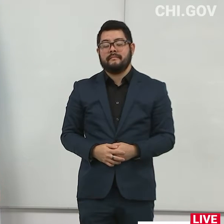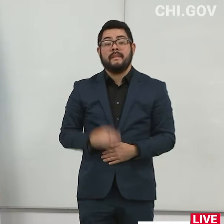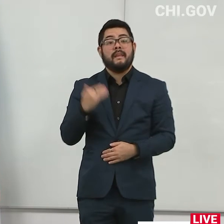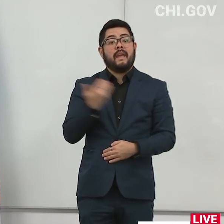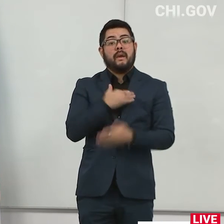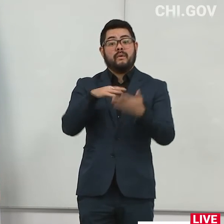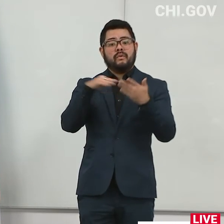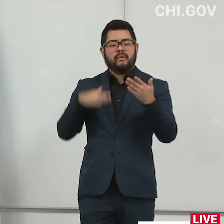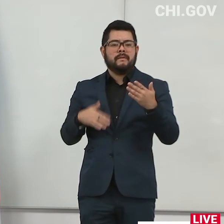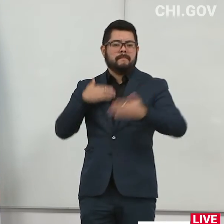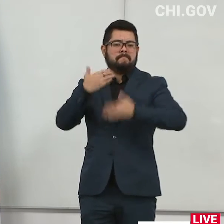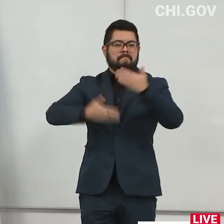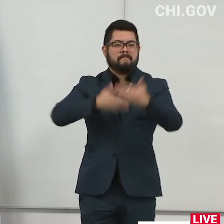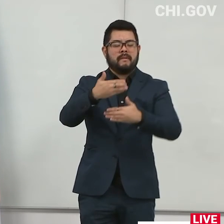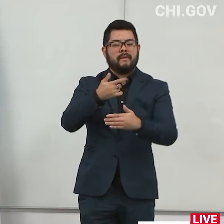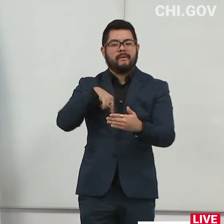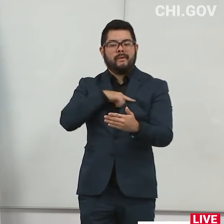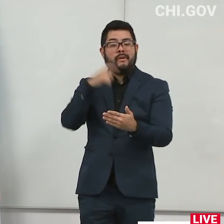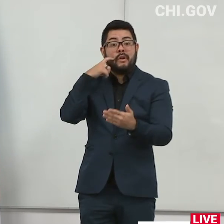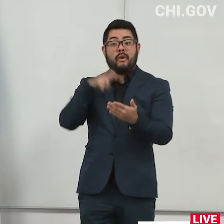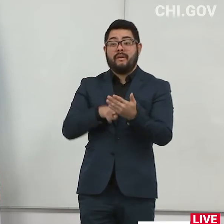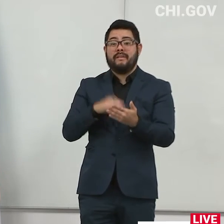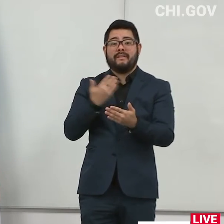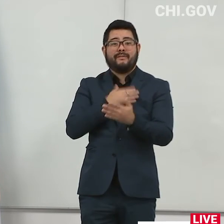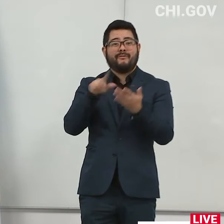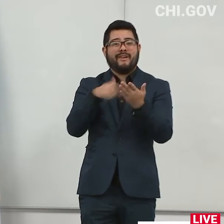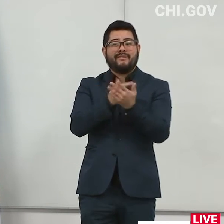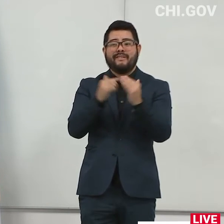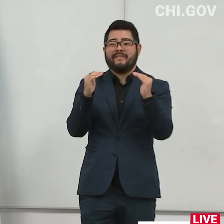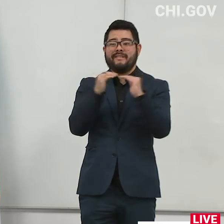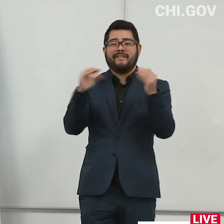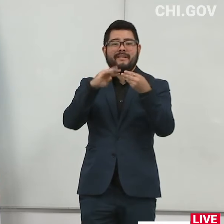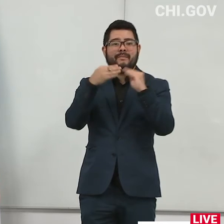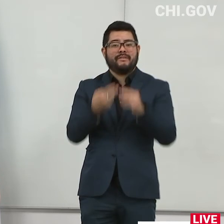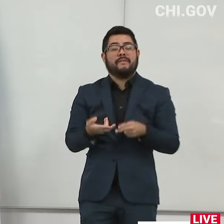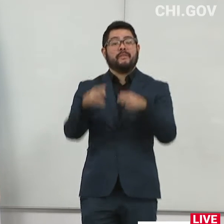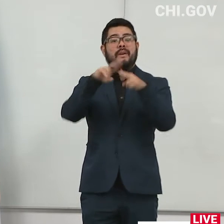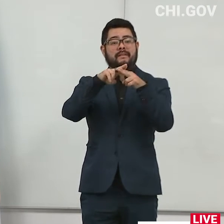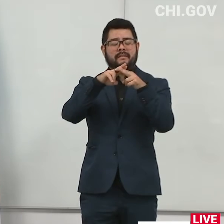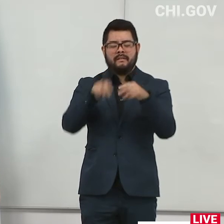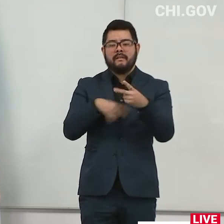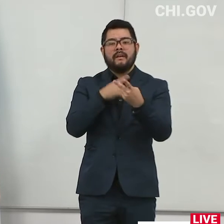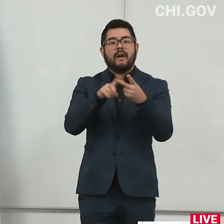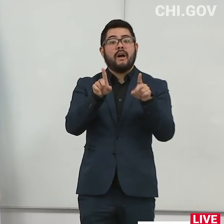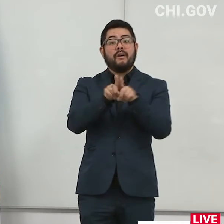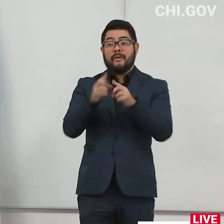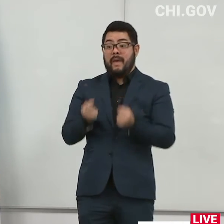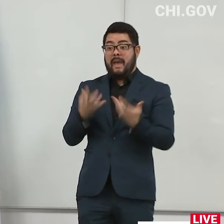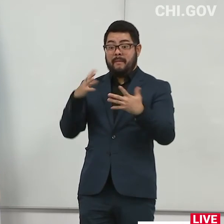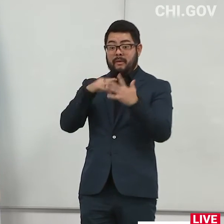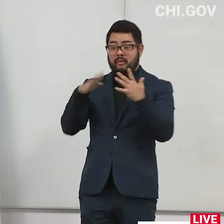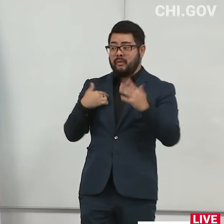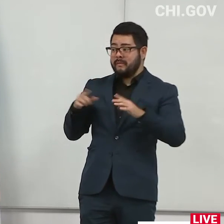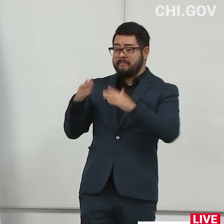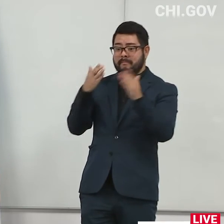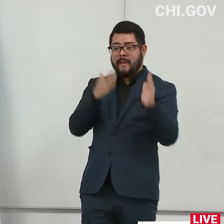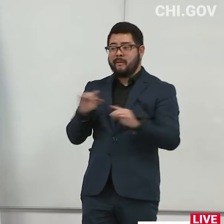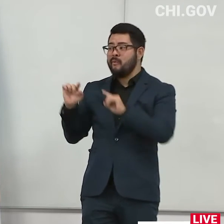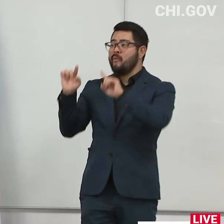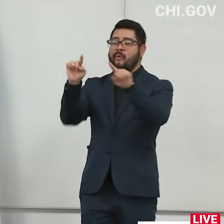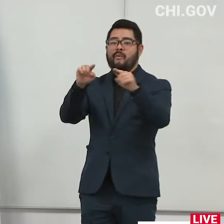that we've seen our graduation rates levels rise, along with the number of kids enrolling in college and receiving